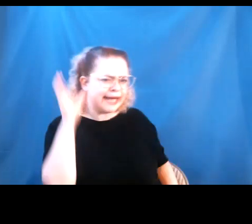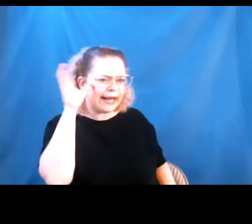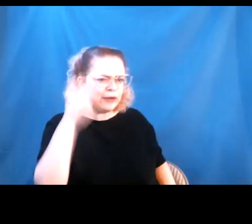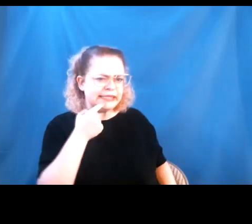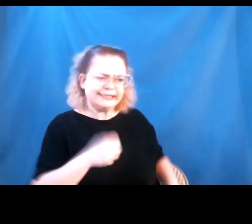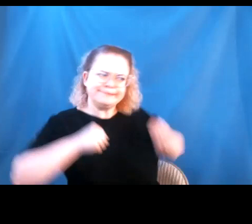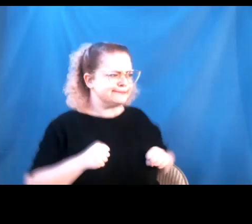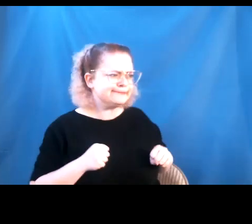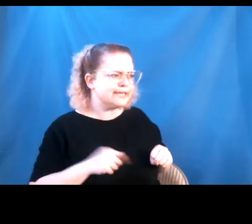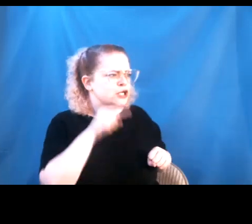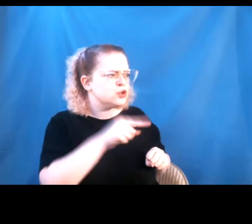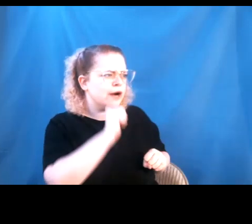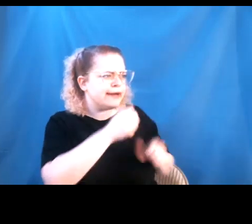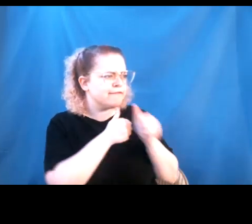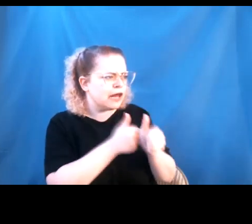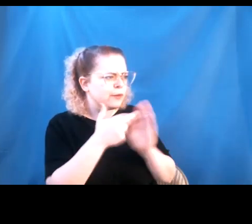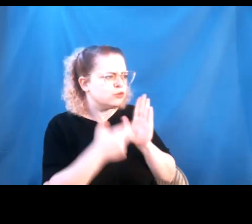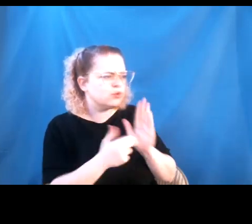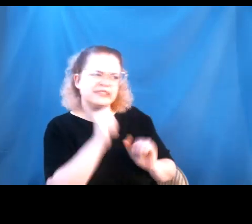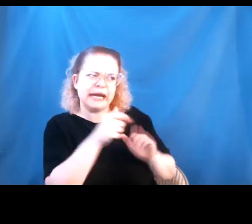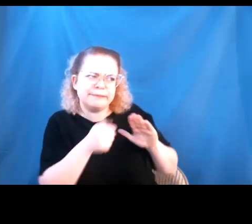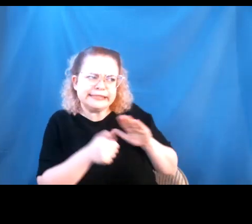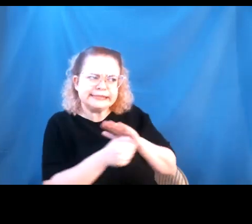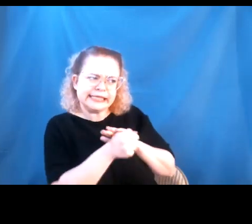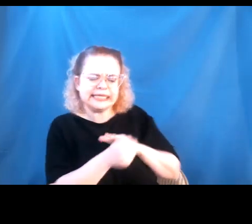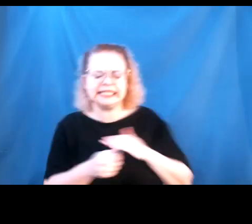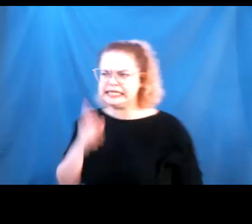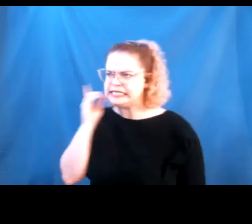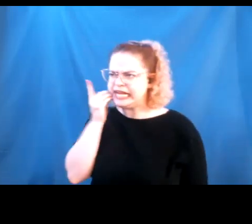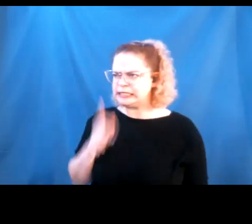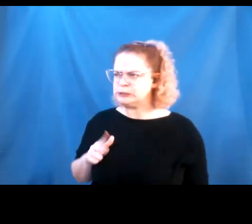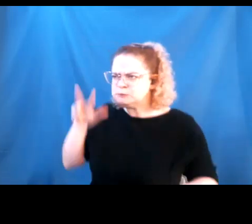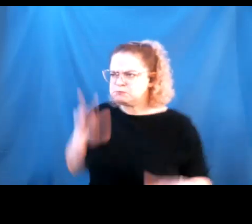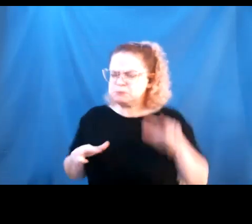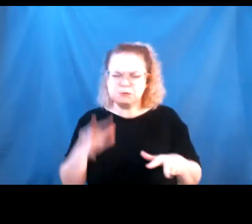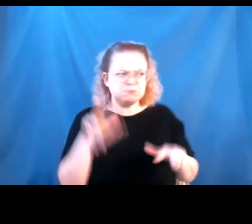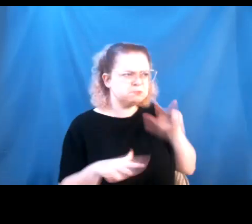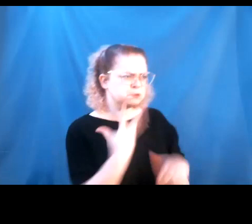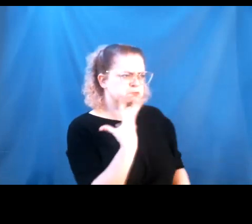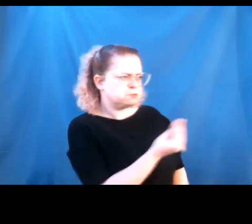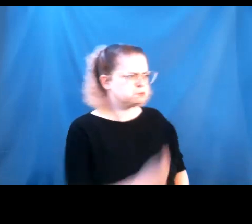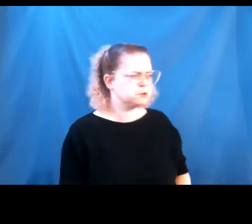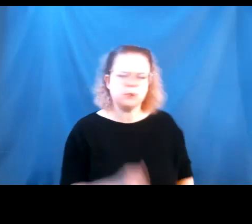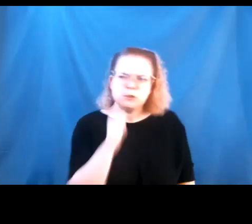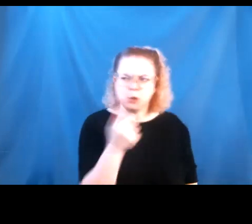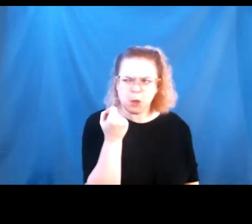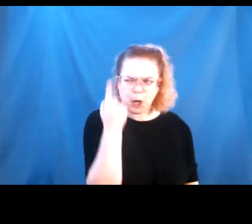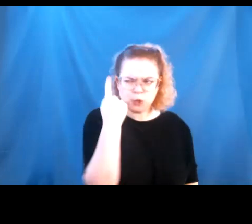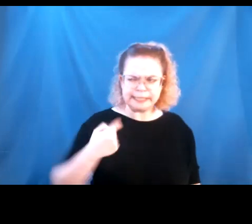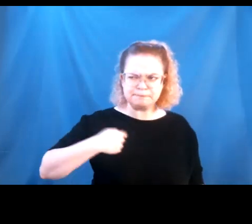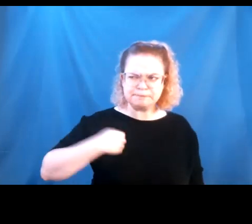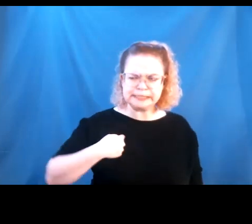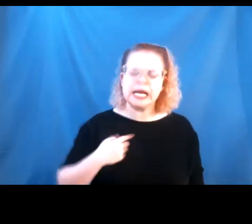sneaky. Dinah stomps, stomps, stomps away. They don't get it. Her way is more